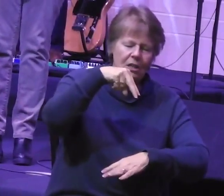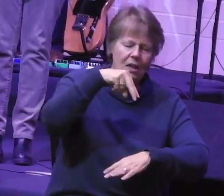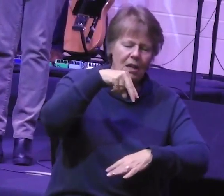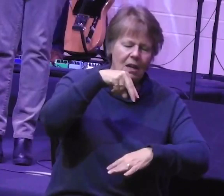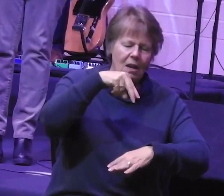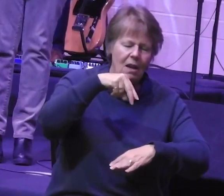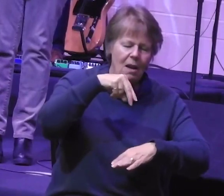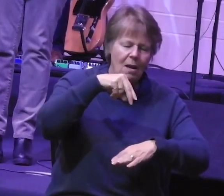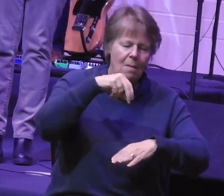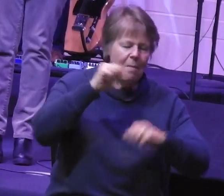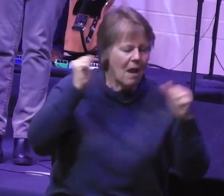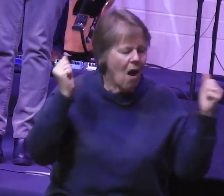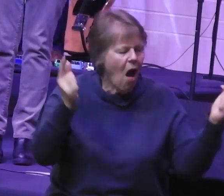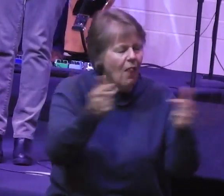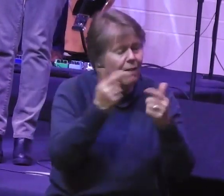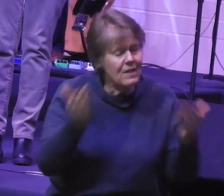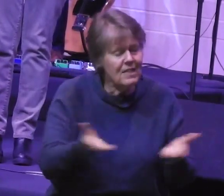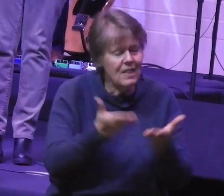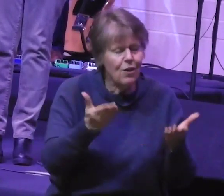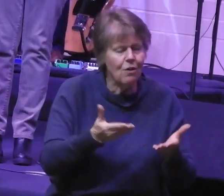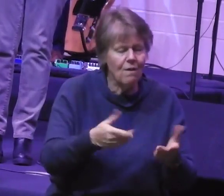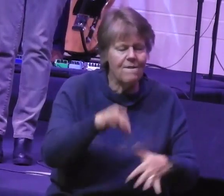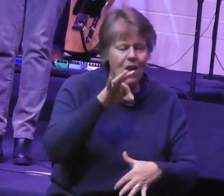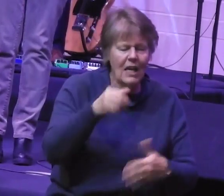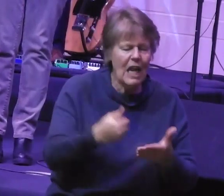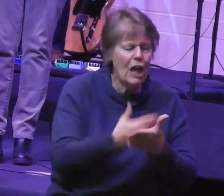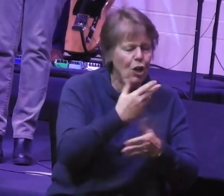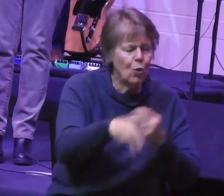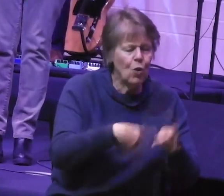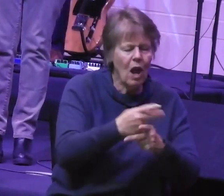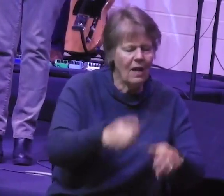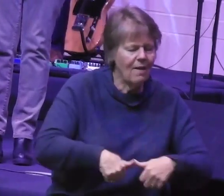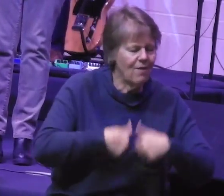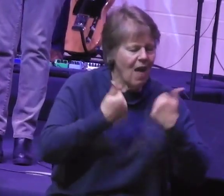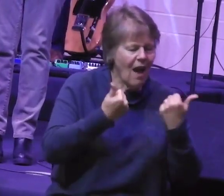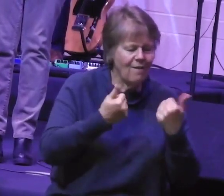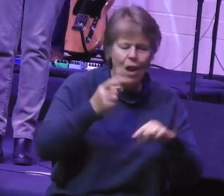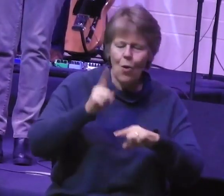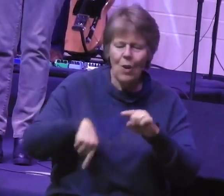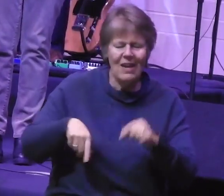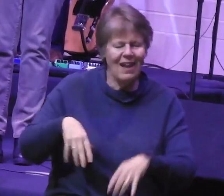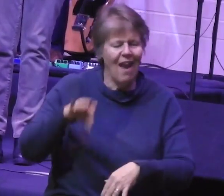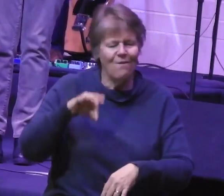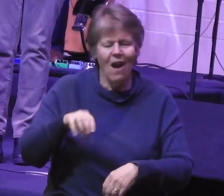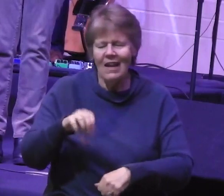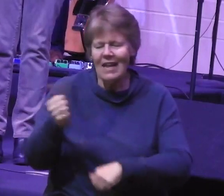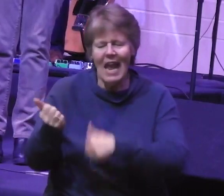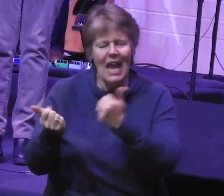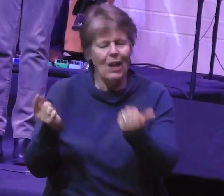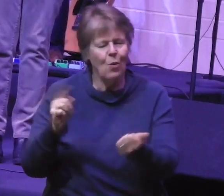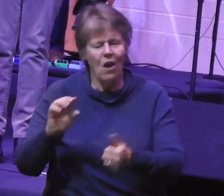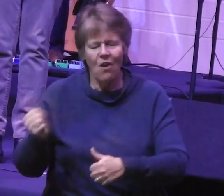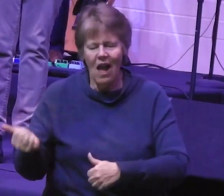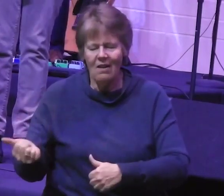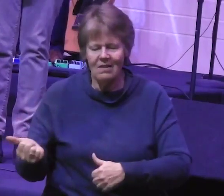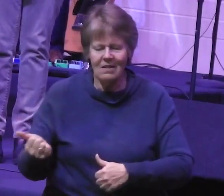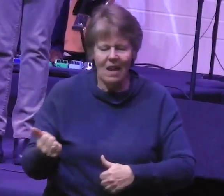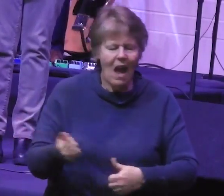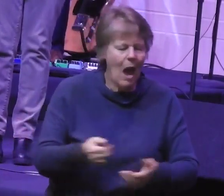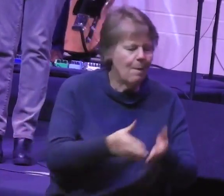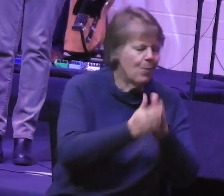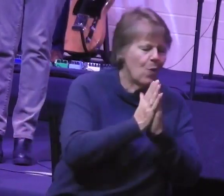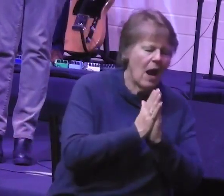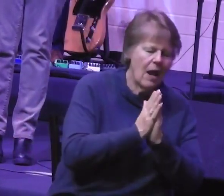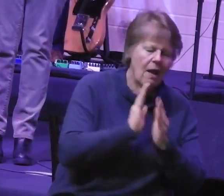new kind of life that we can find nowhere else. I pray that that would be so, and that our lives might be lived fully